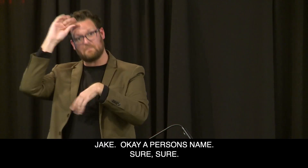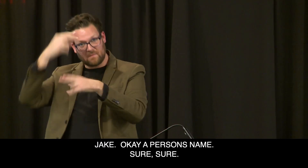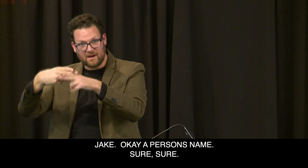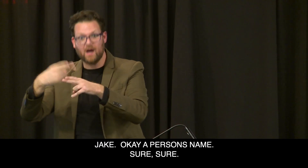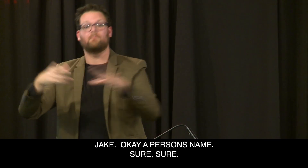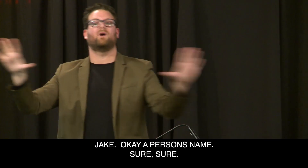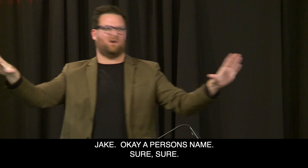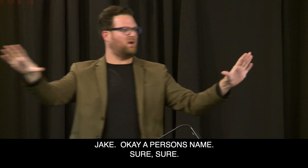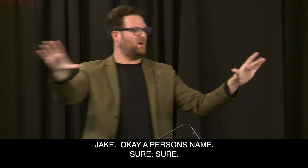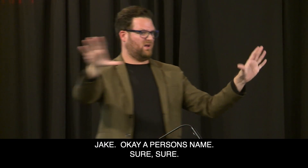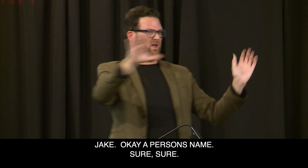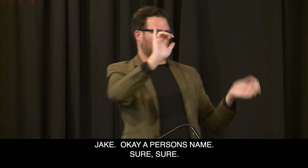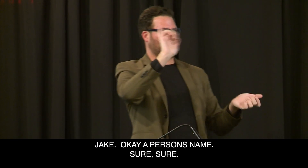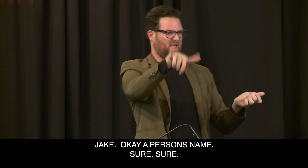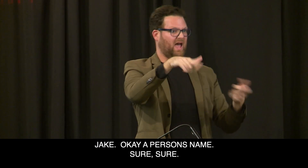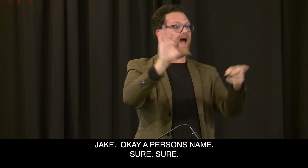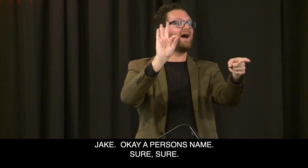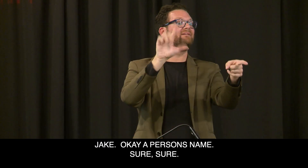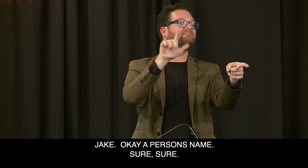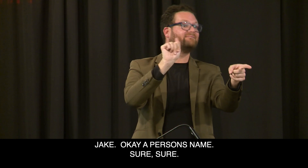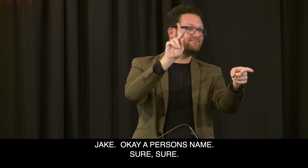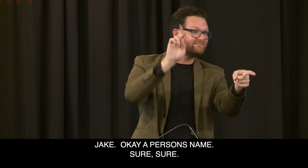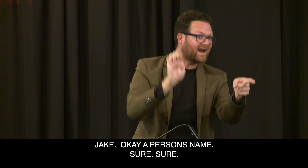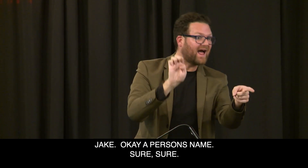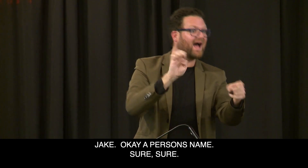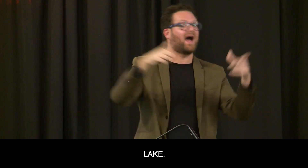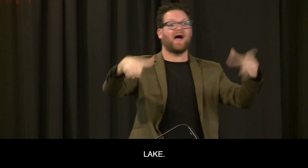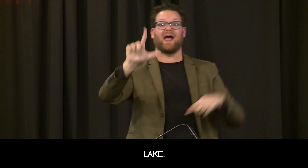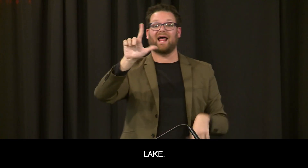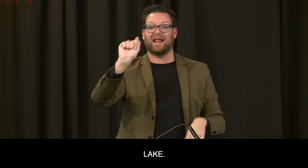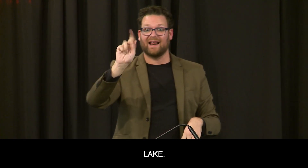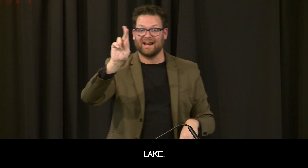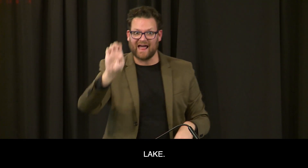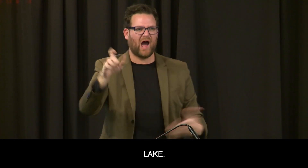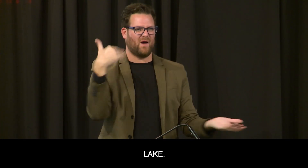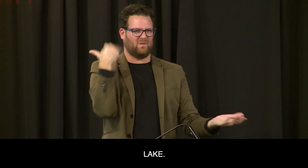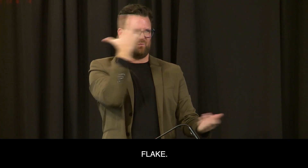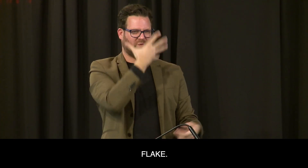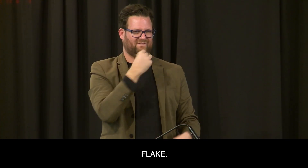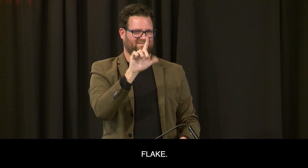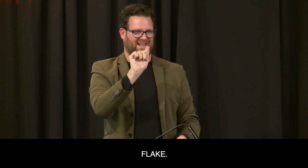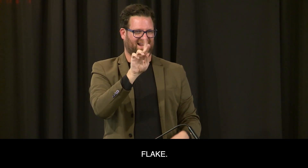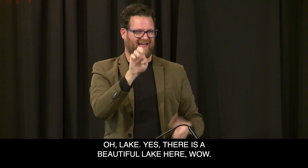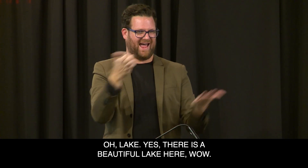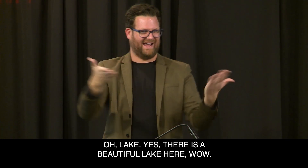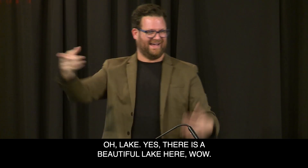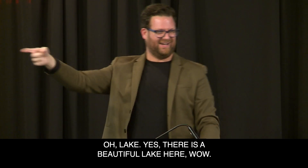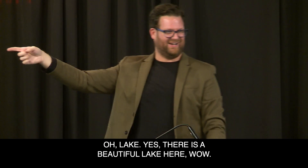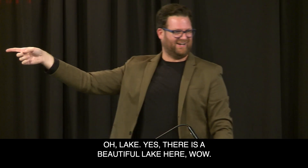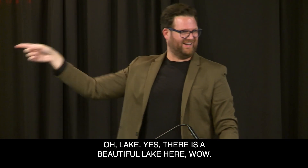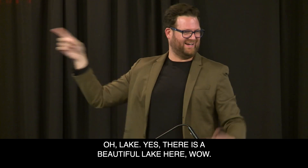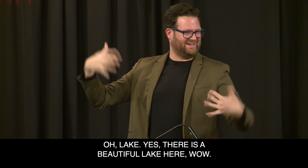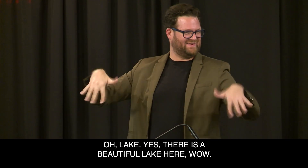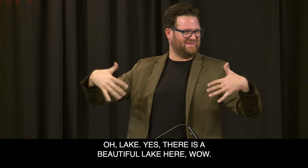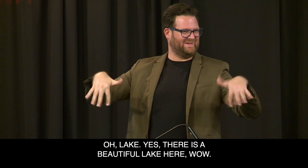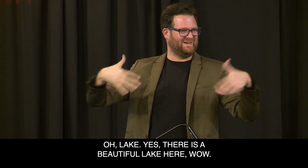Jake, okay, a person's name, sure. Lake. Flake? Oh, lake. Yes, there's a beautiful lake